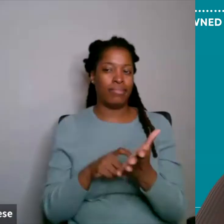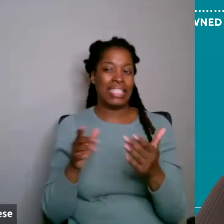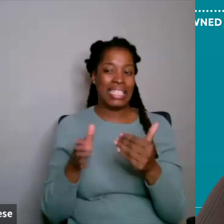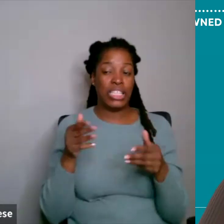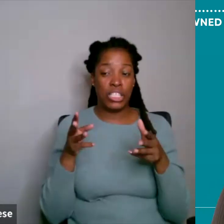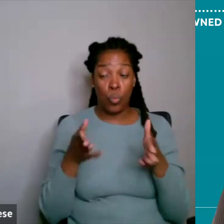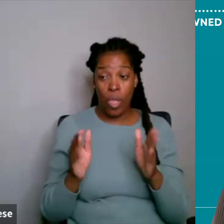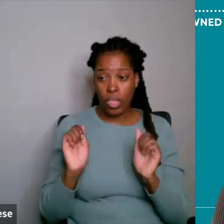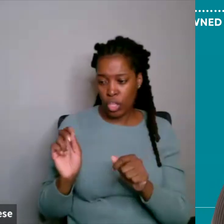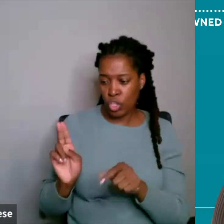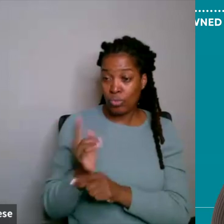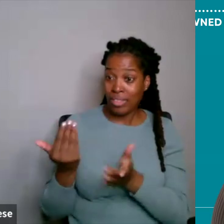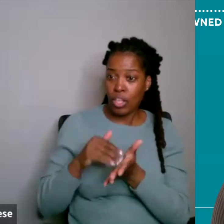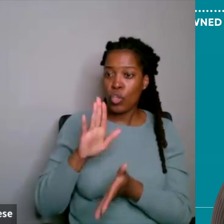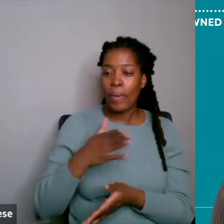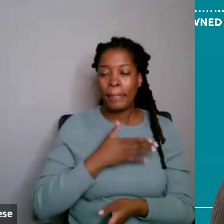best material.